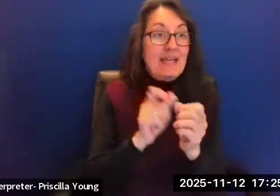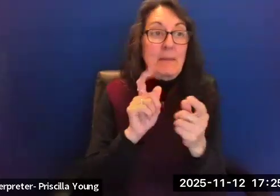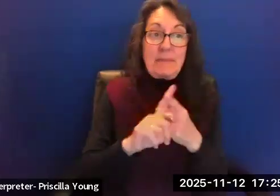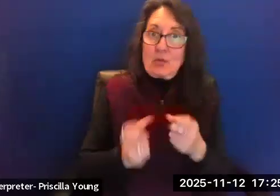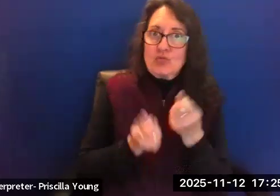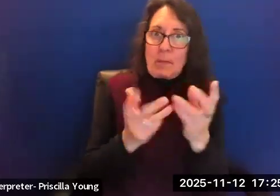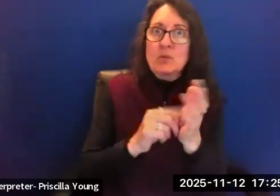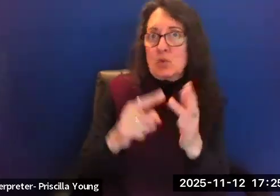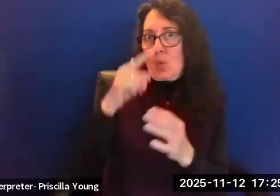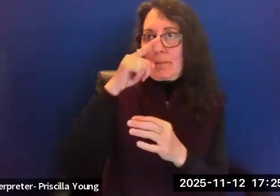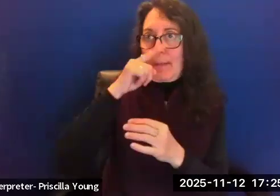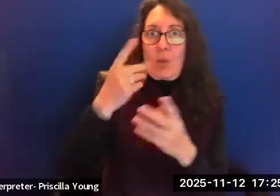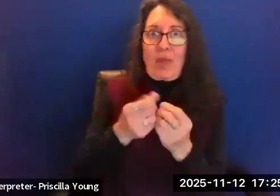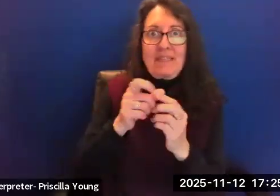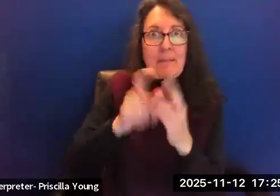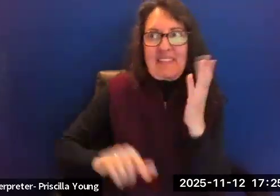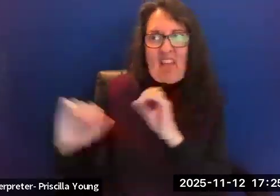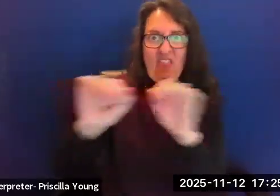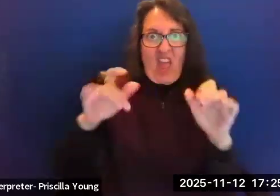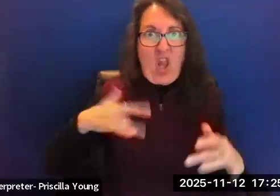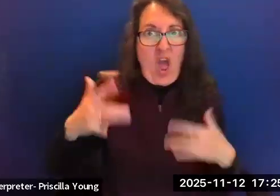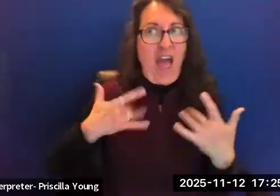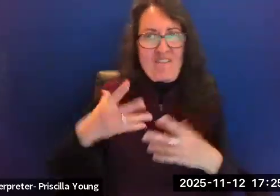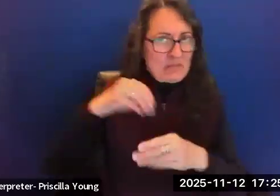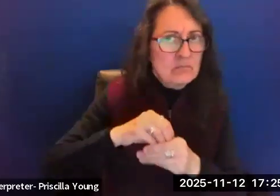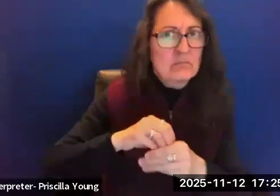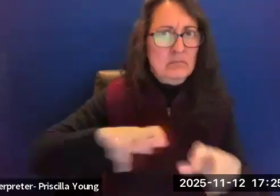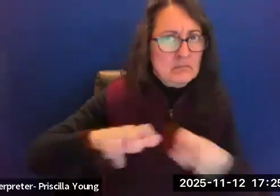activities and the evaluation of the program,